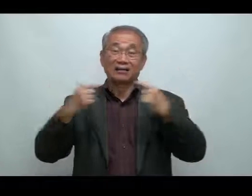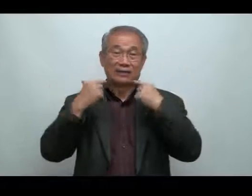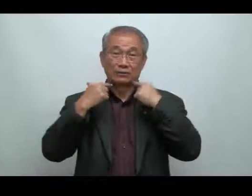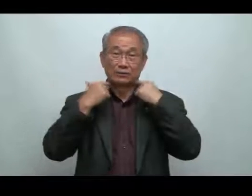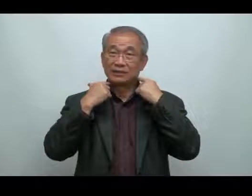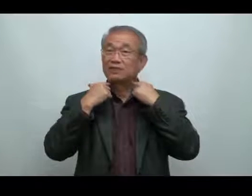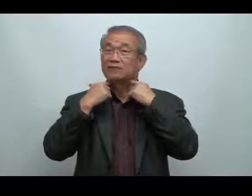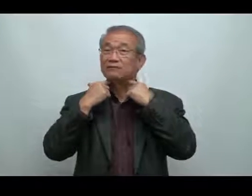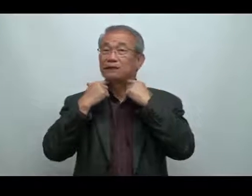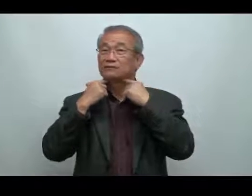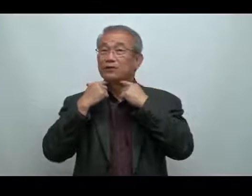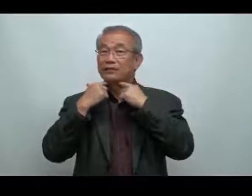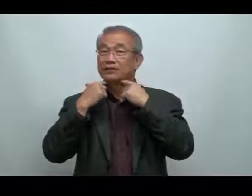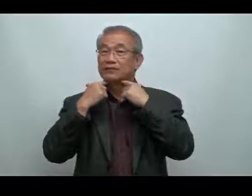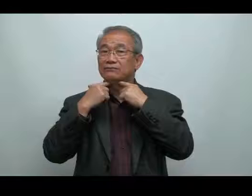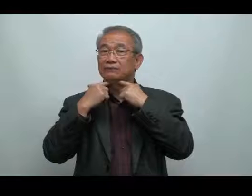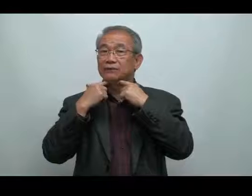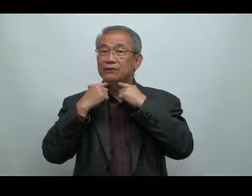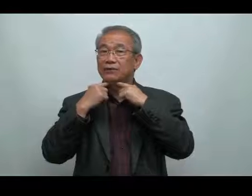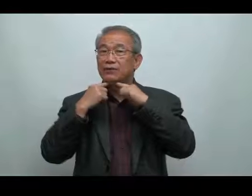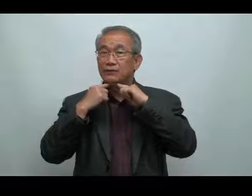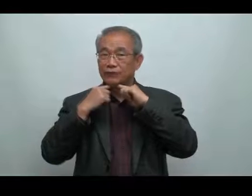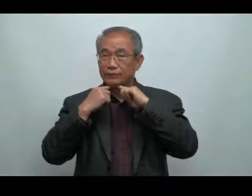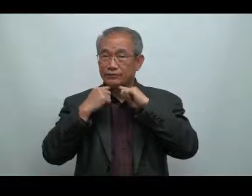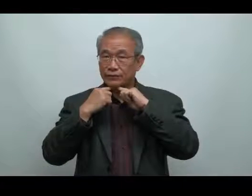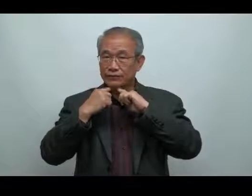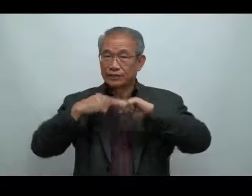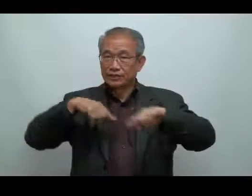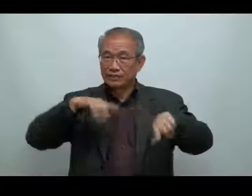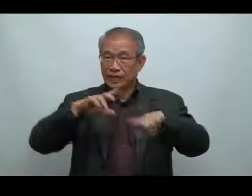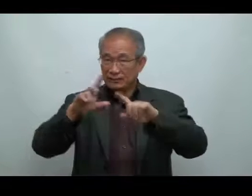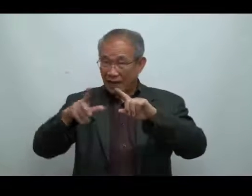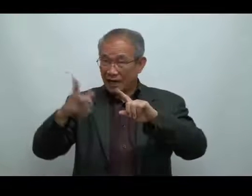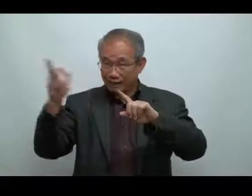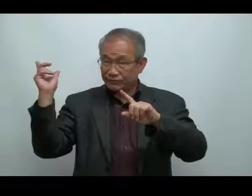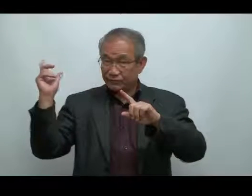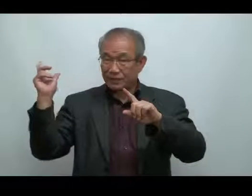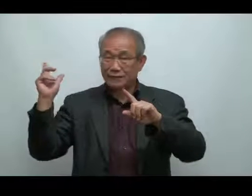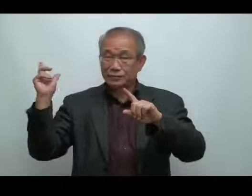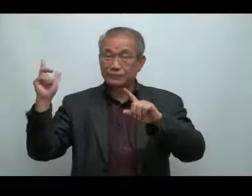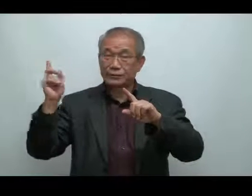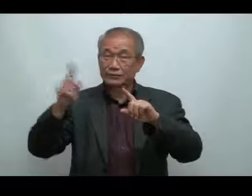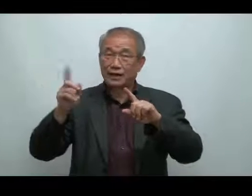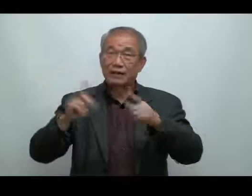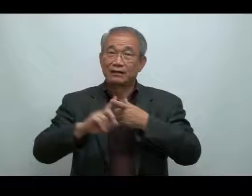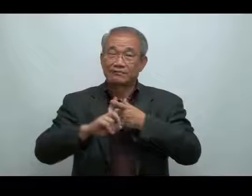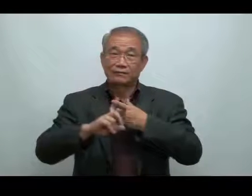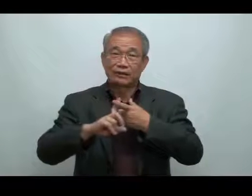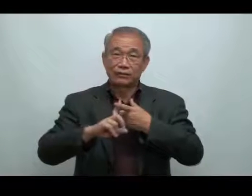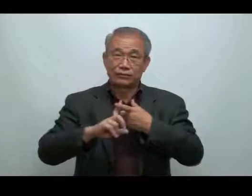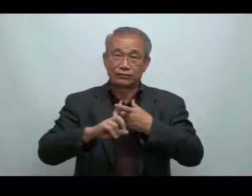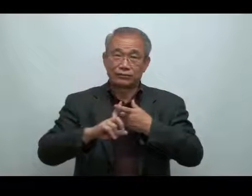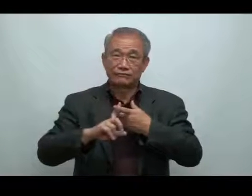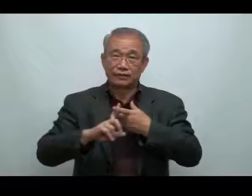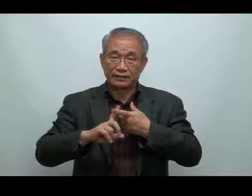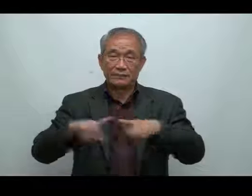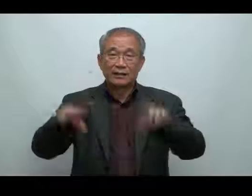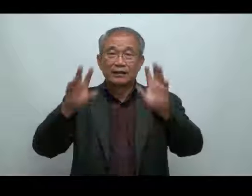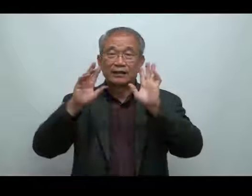that will be rupturing, easily rupturing your vocal folds, as I have mentioned in my phonation video.